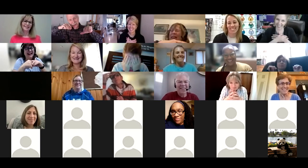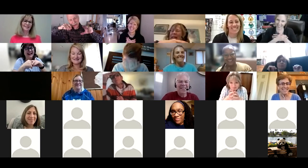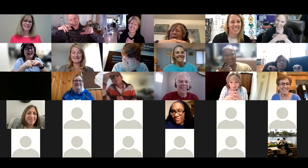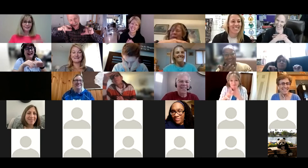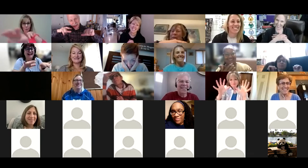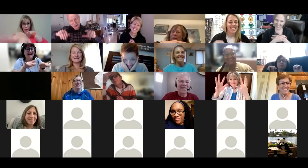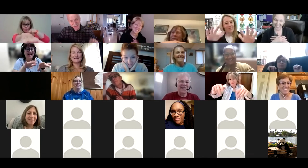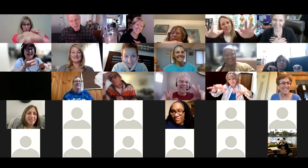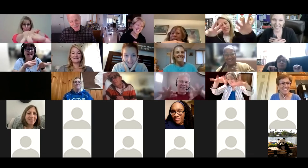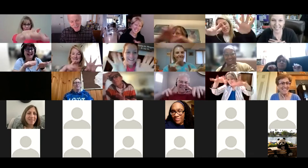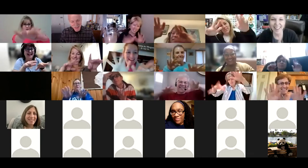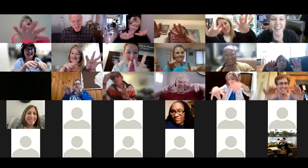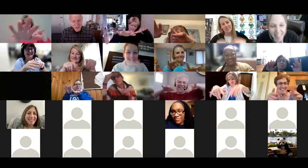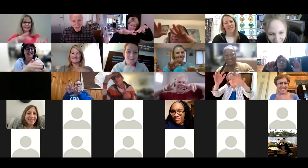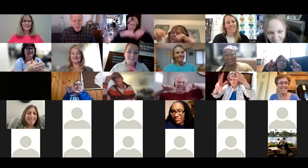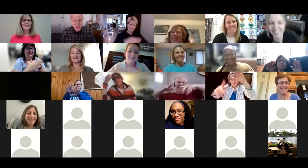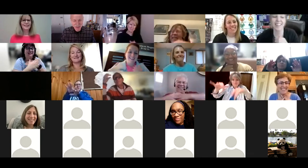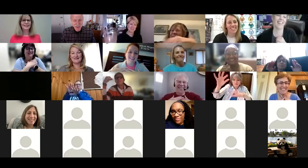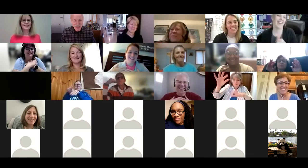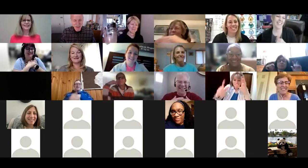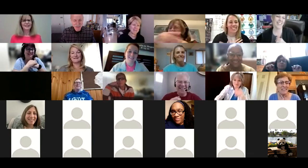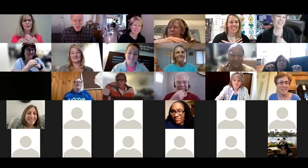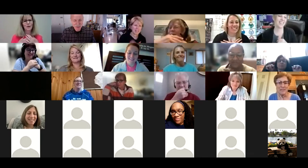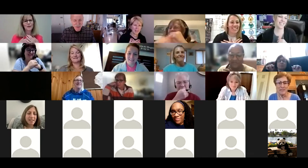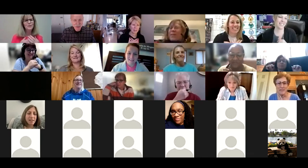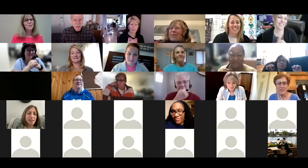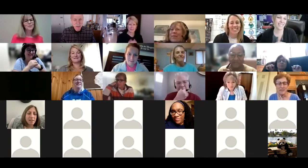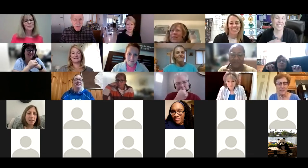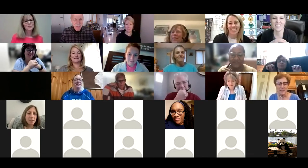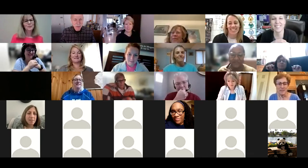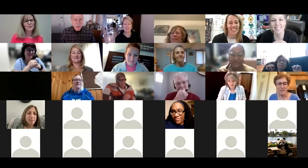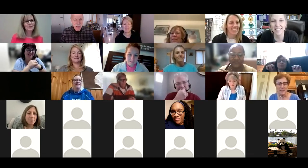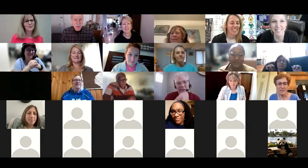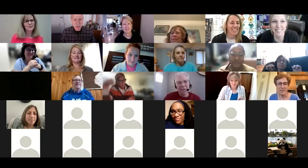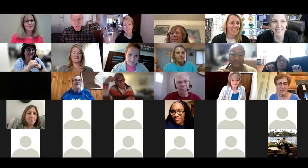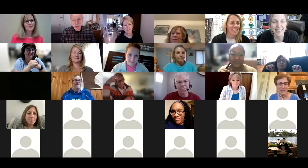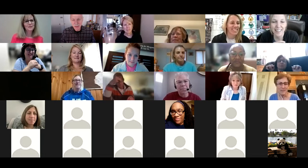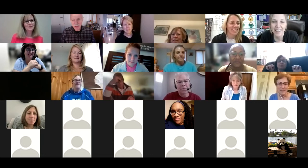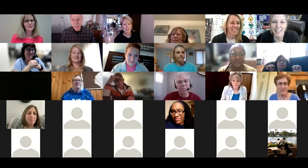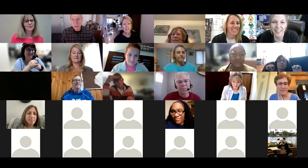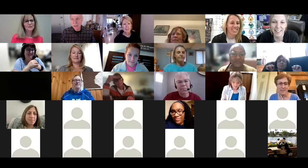Woo. All right. Very good. Now, that was game six. Here's game seven.